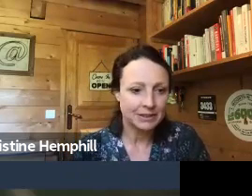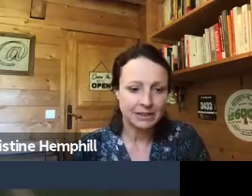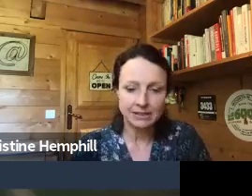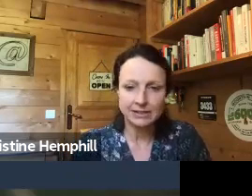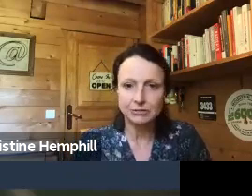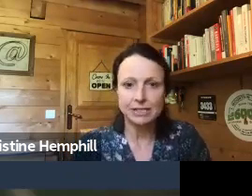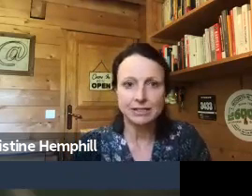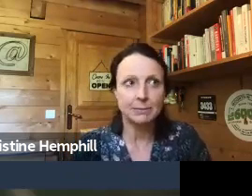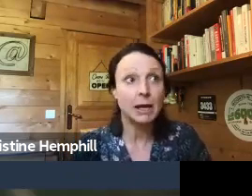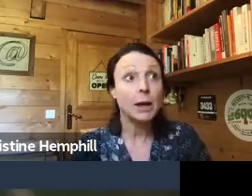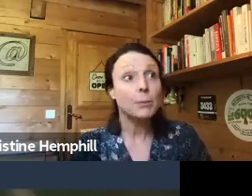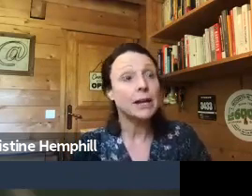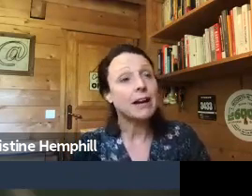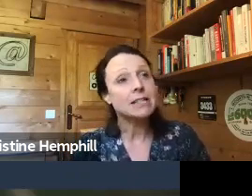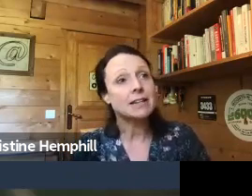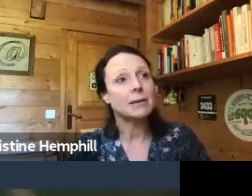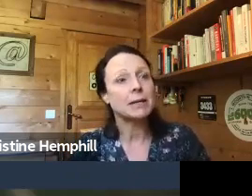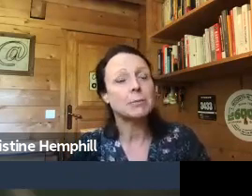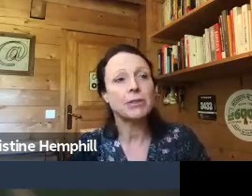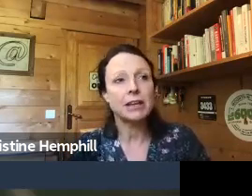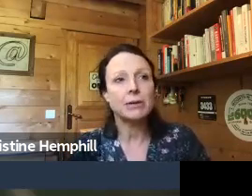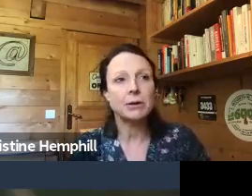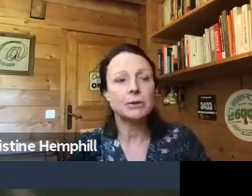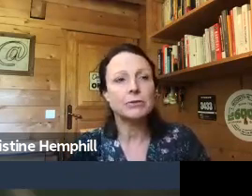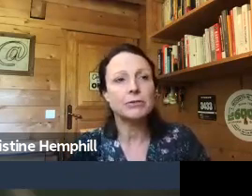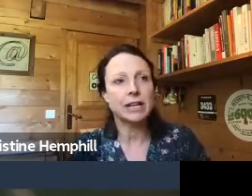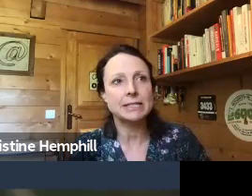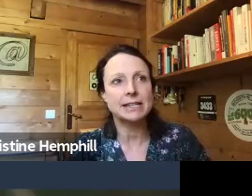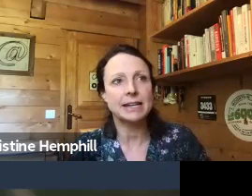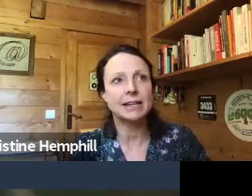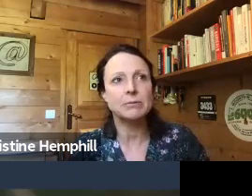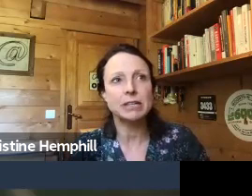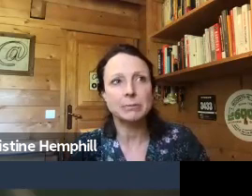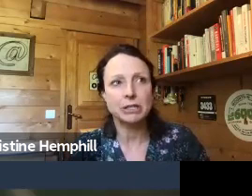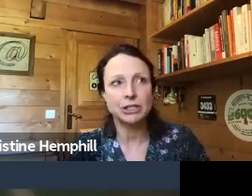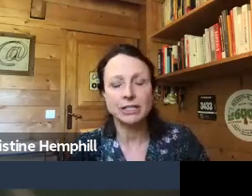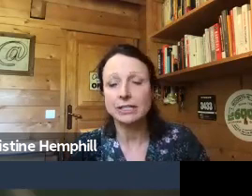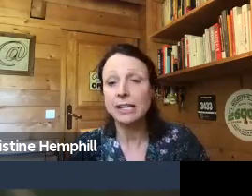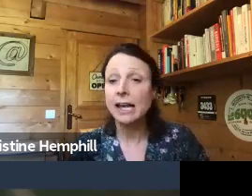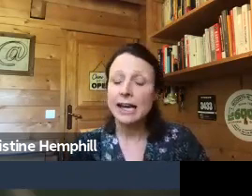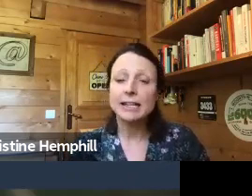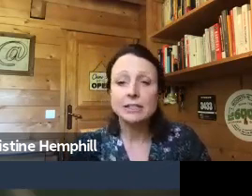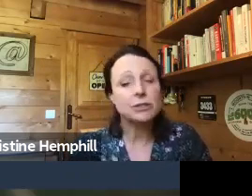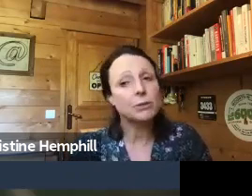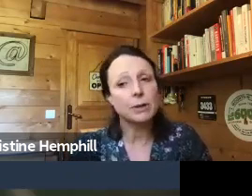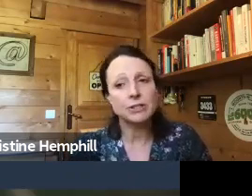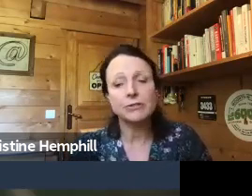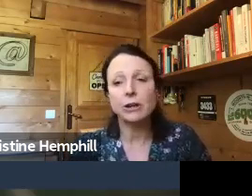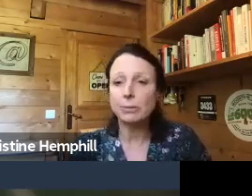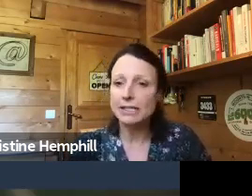is an interesting time. We are at time, people. Thank you all for coming today. We really appreciate it. Any additional questions you've got, please just